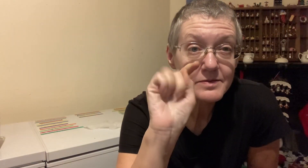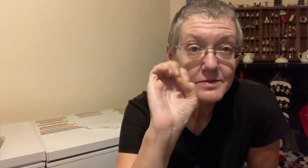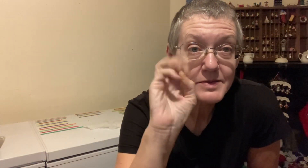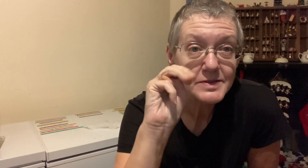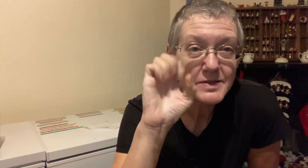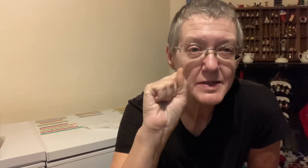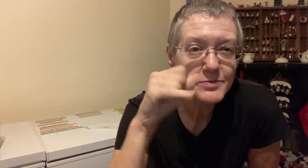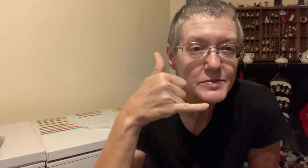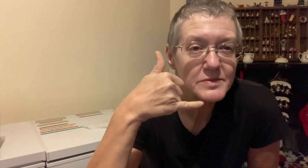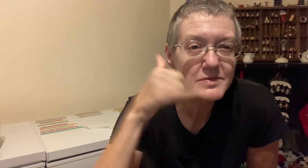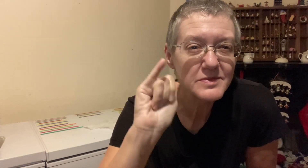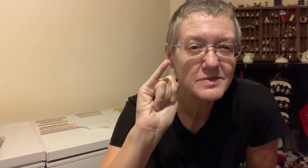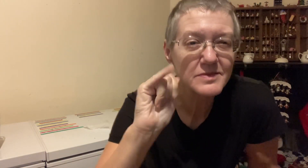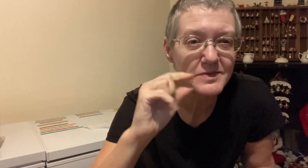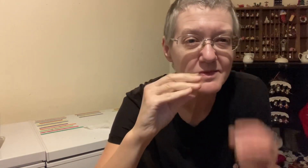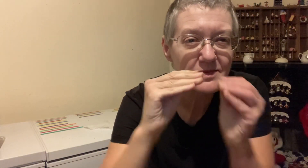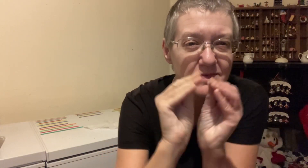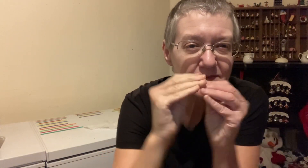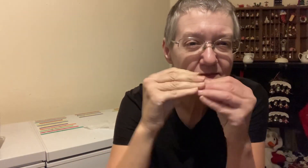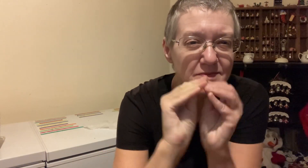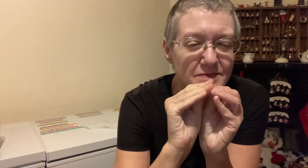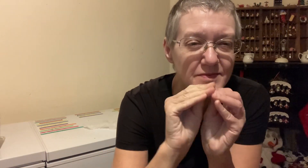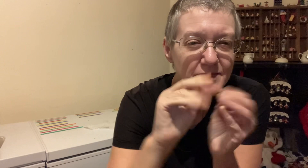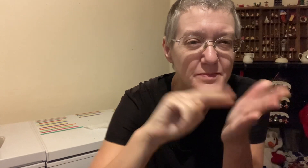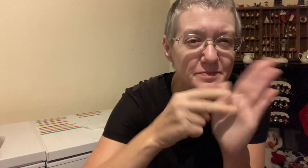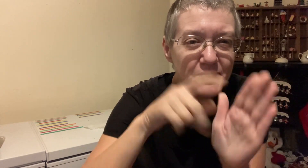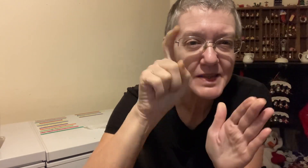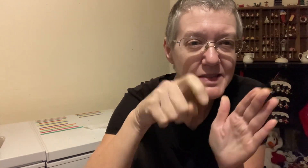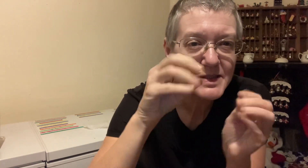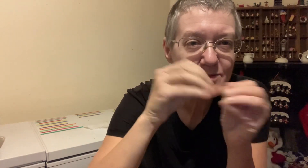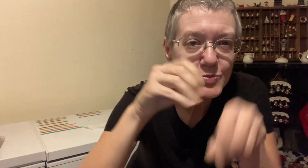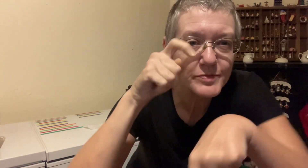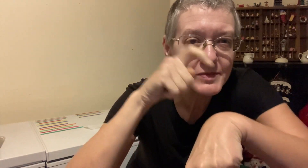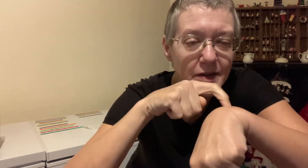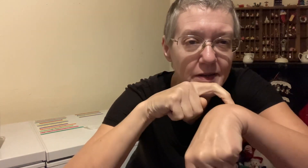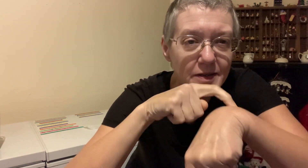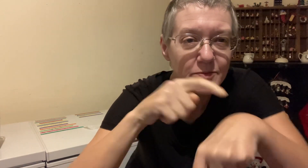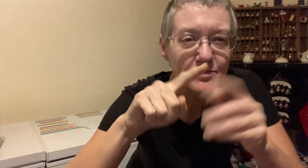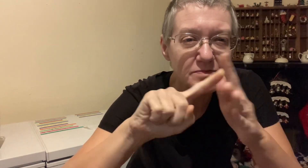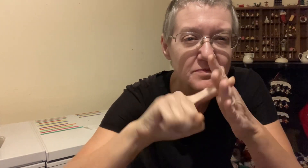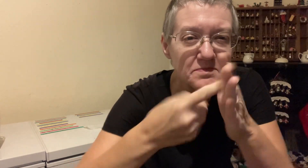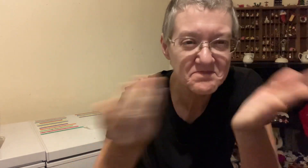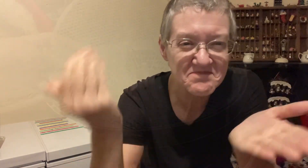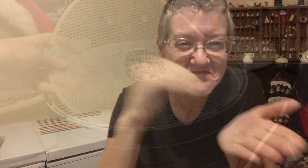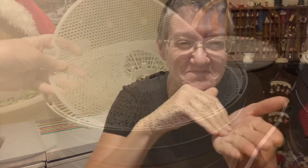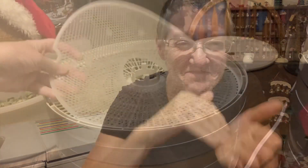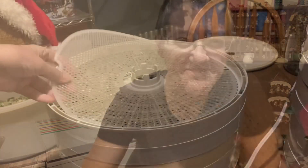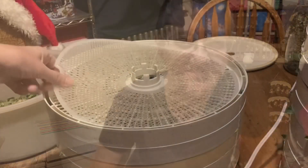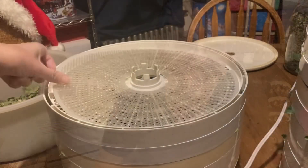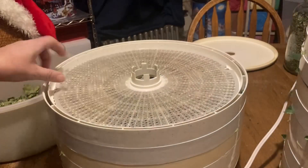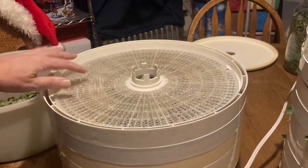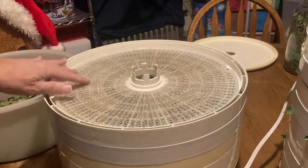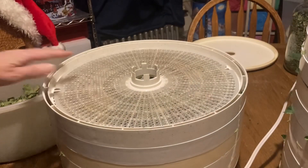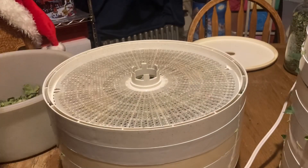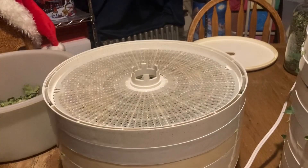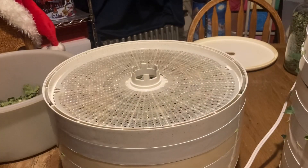Okay, well, these stems were still soft, so this needs more time. So let's start it over